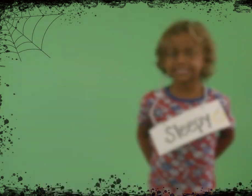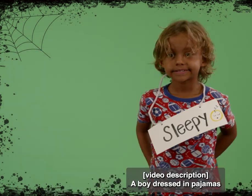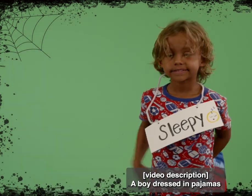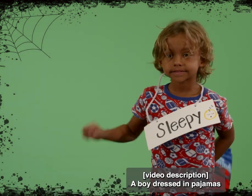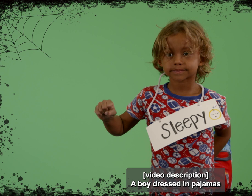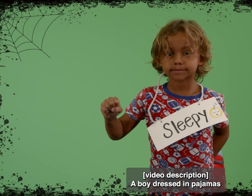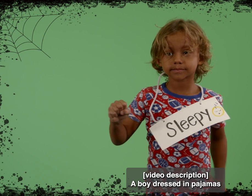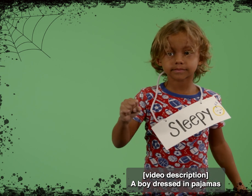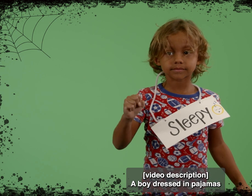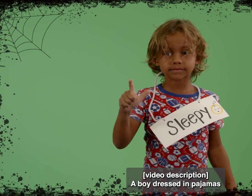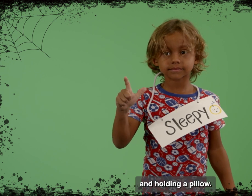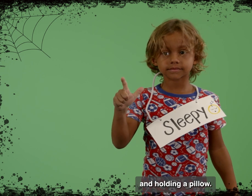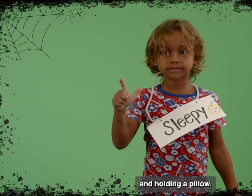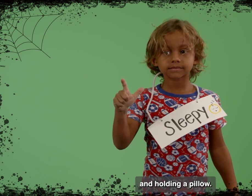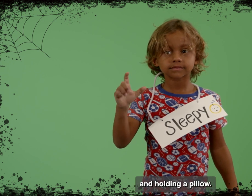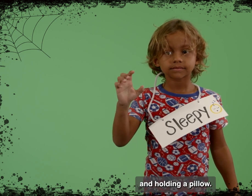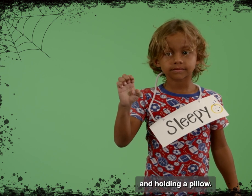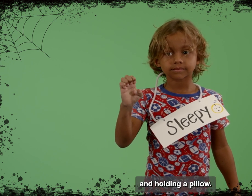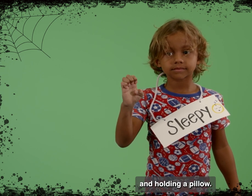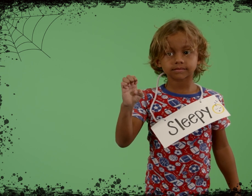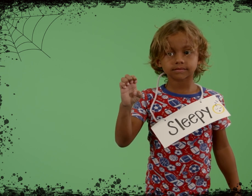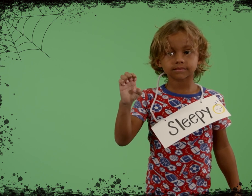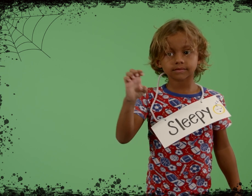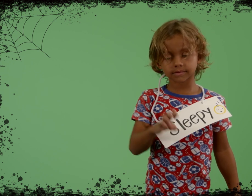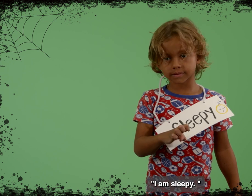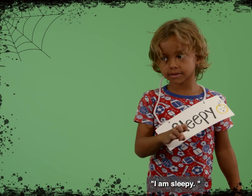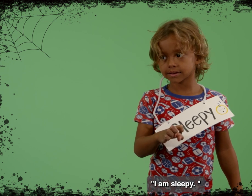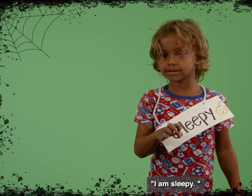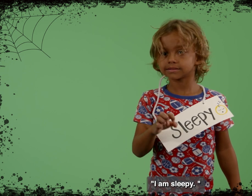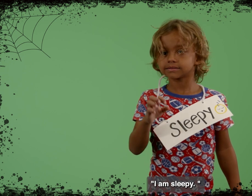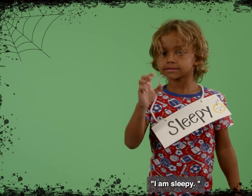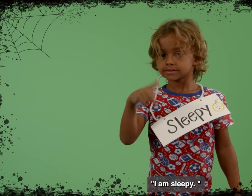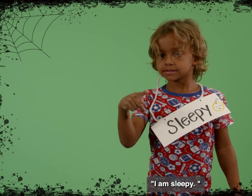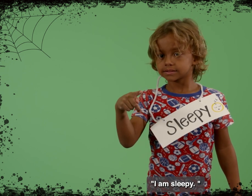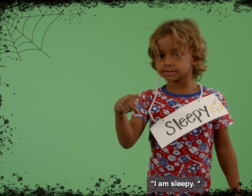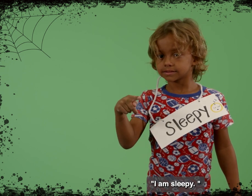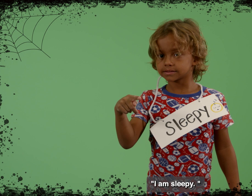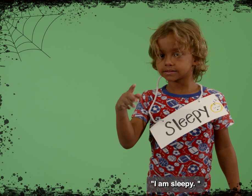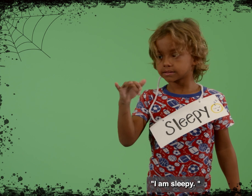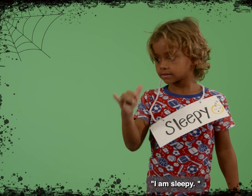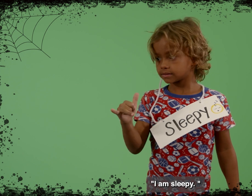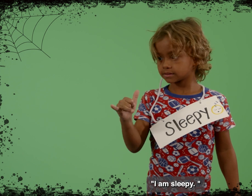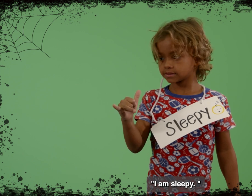A boy dressed in pajamas and holding a pillow. I am sleepy.